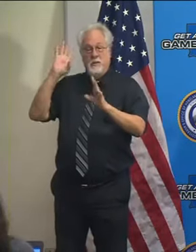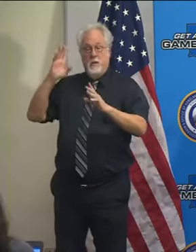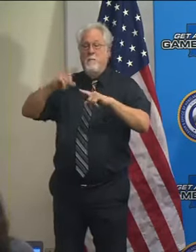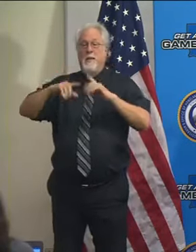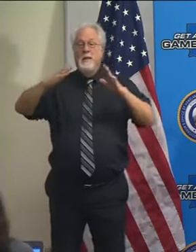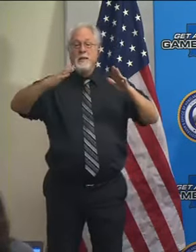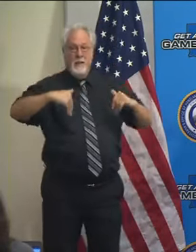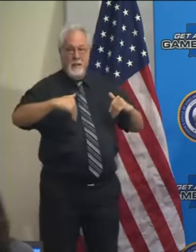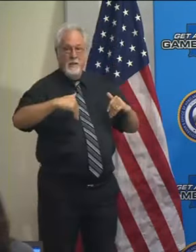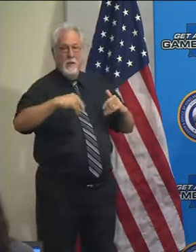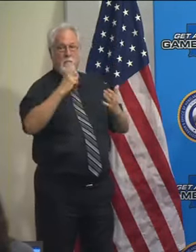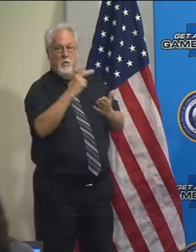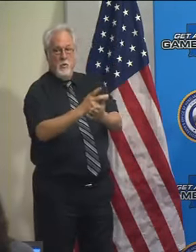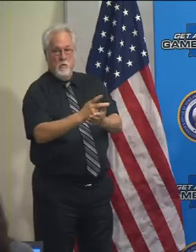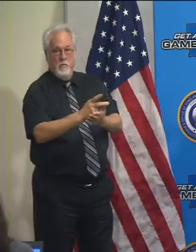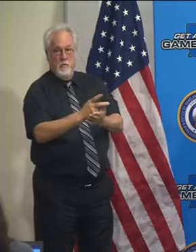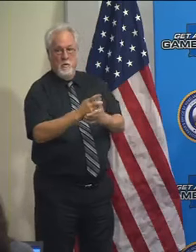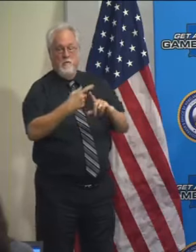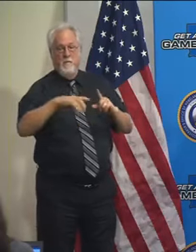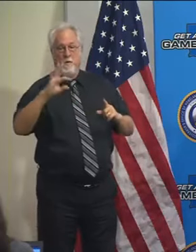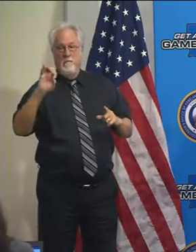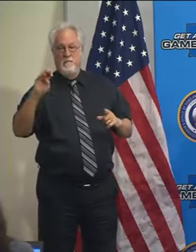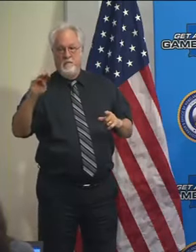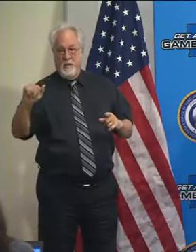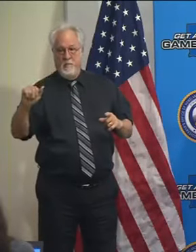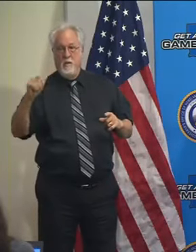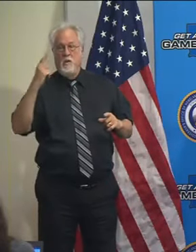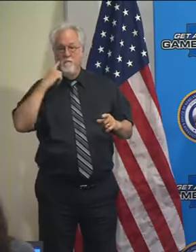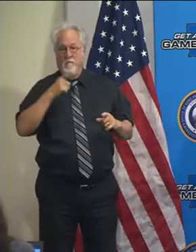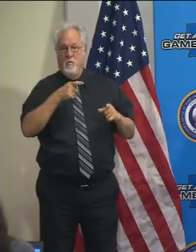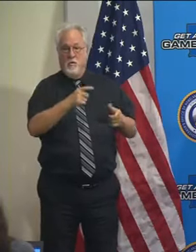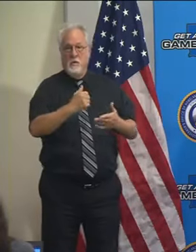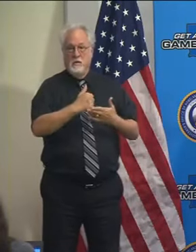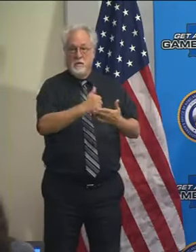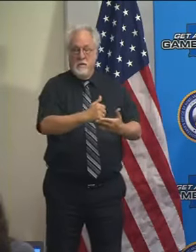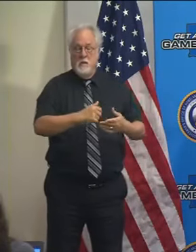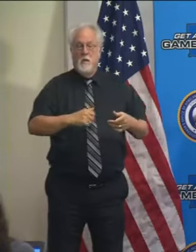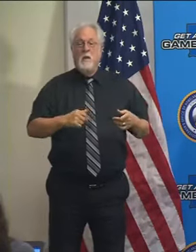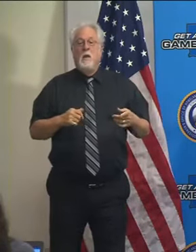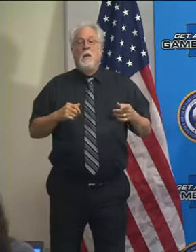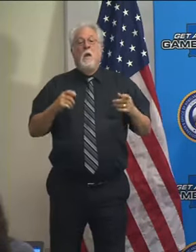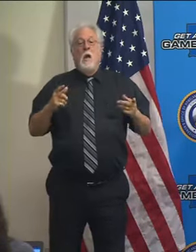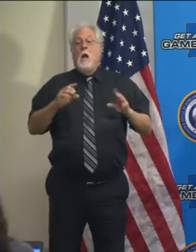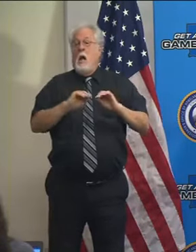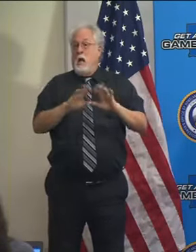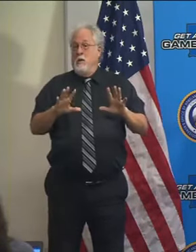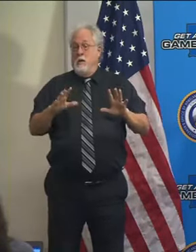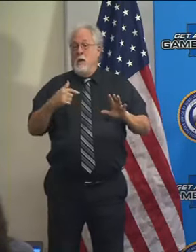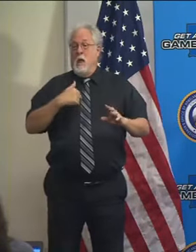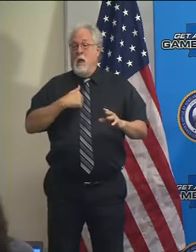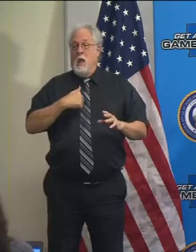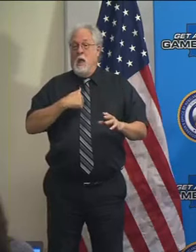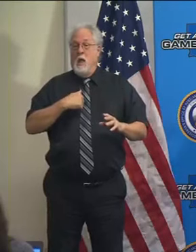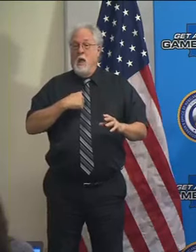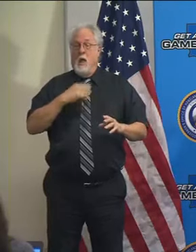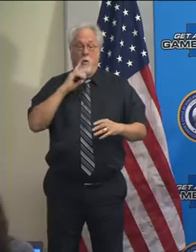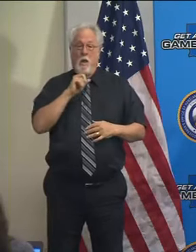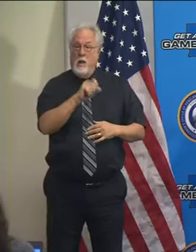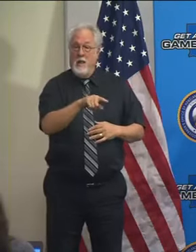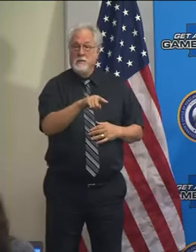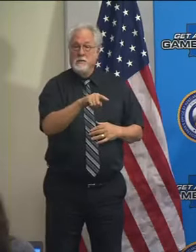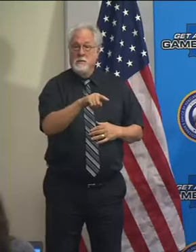yet been approved by FEMA for individual assistance? Obviously, I'm going to ask them